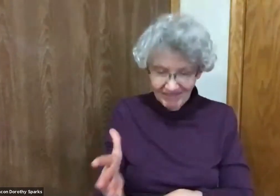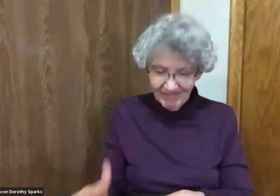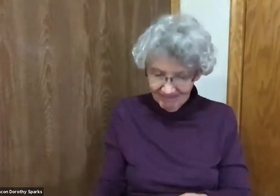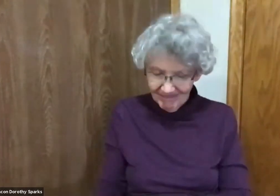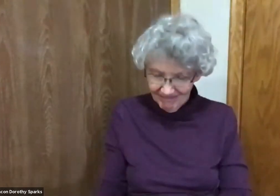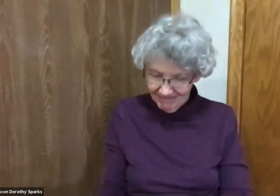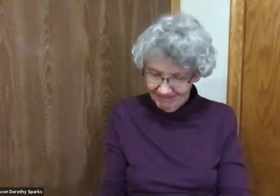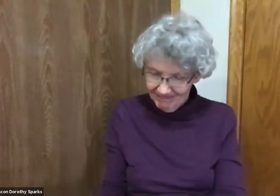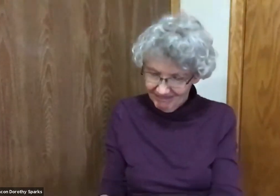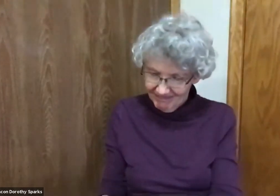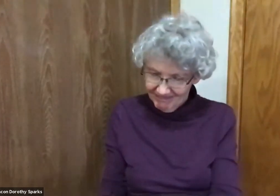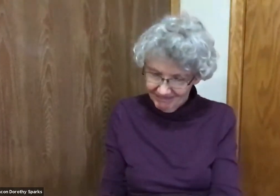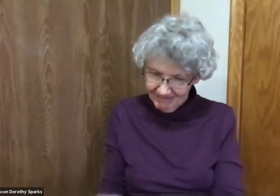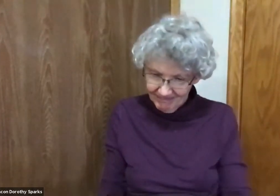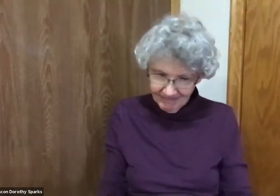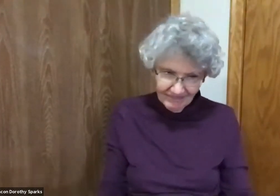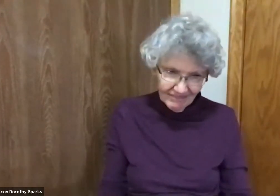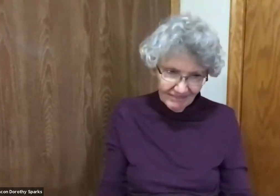empty.